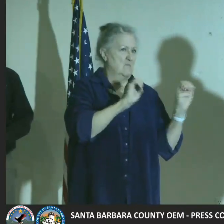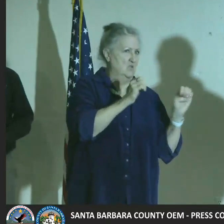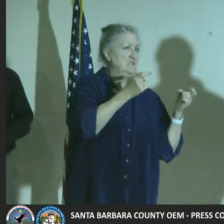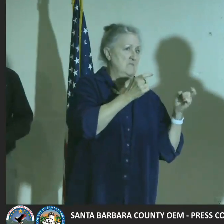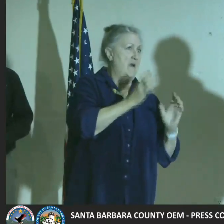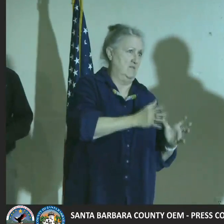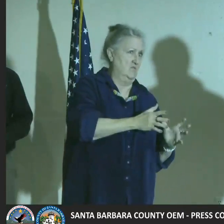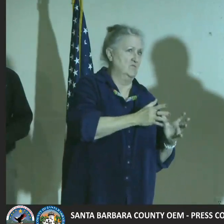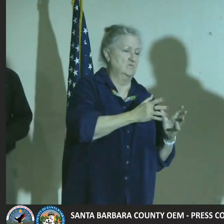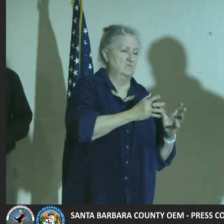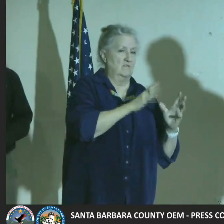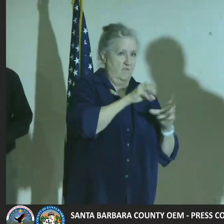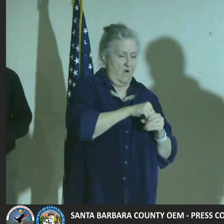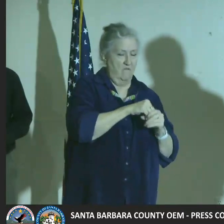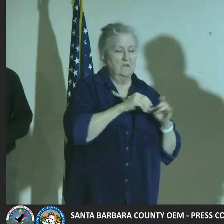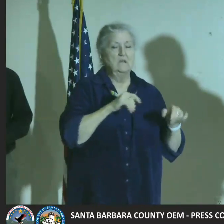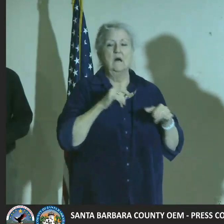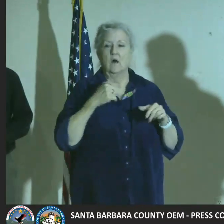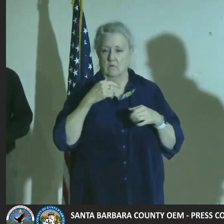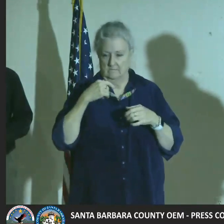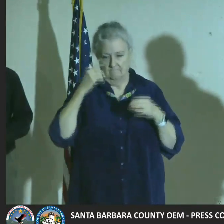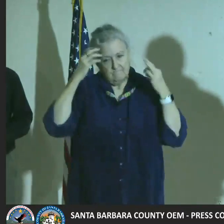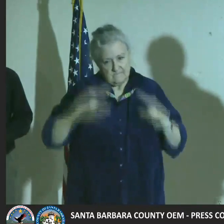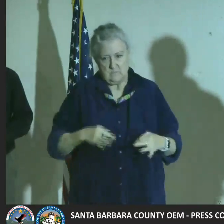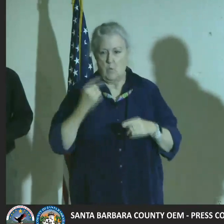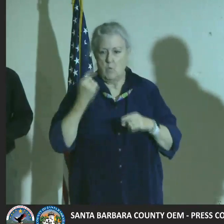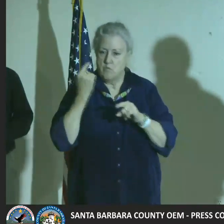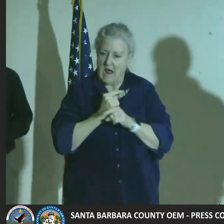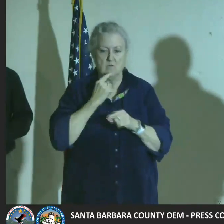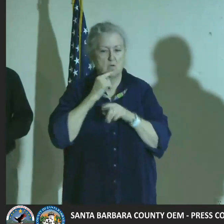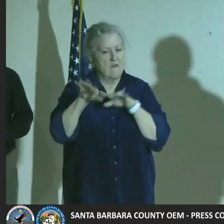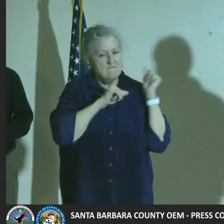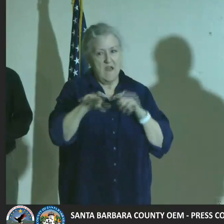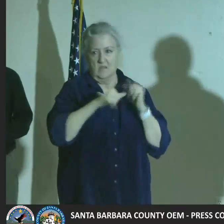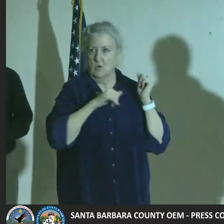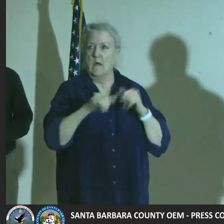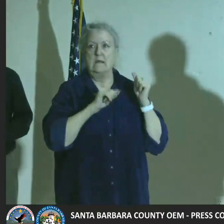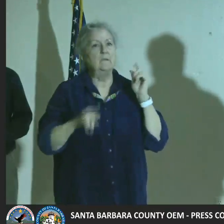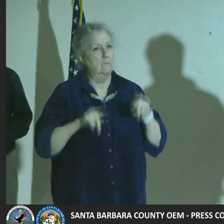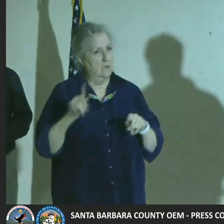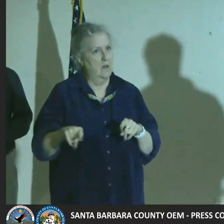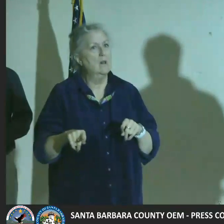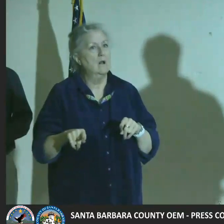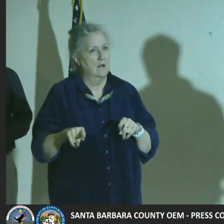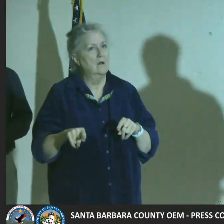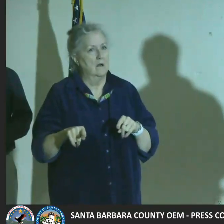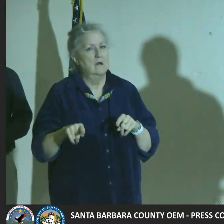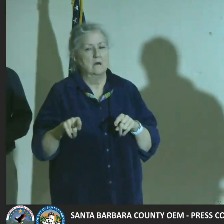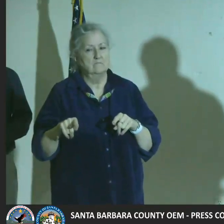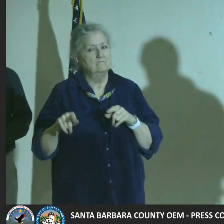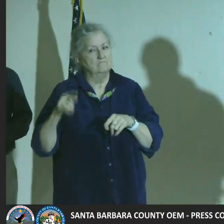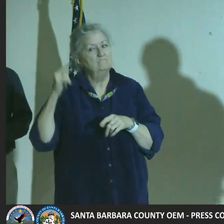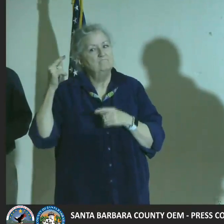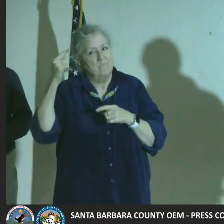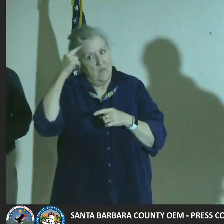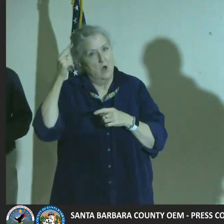managers available, we made the right decision to evacuate those who were believed to be in harm's